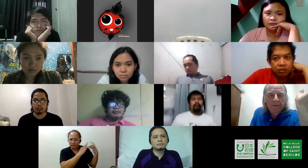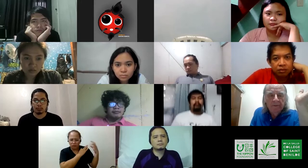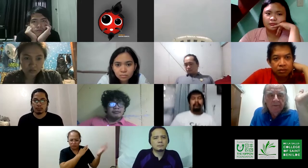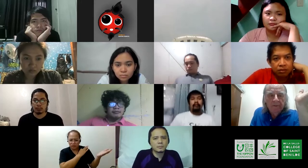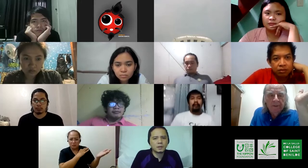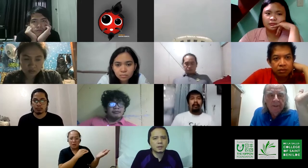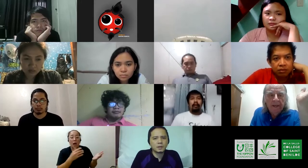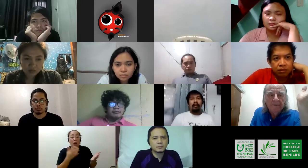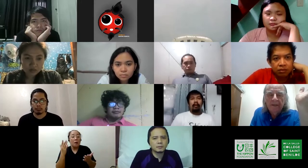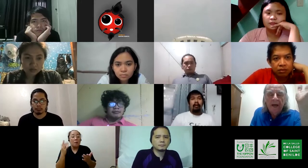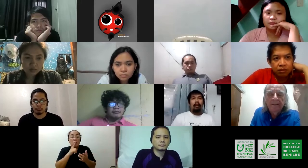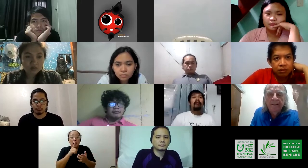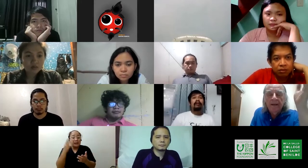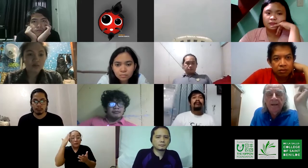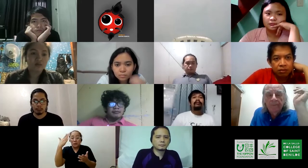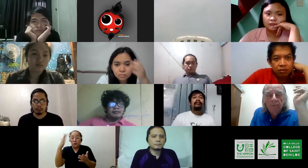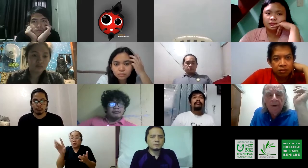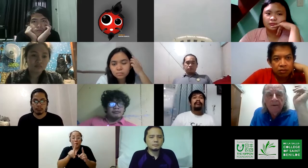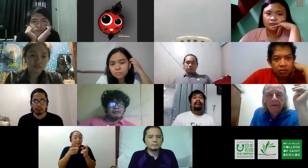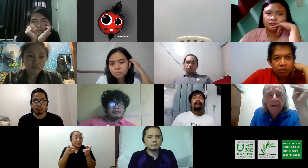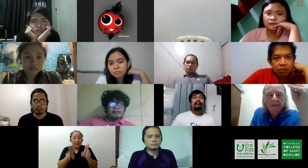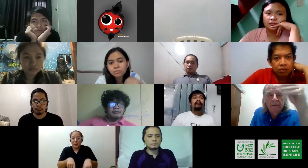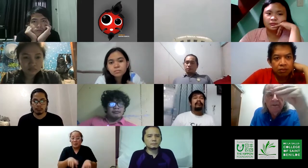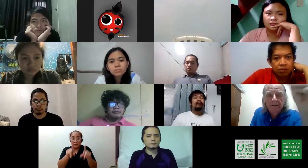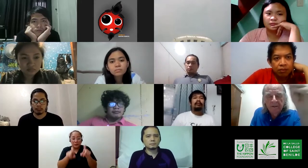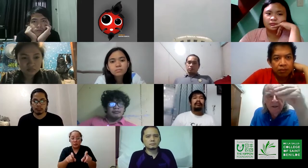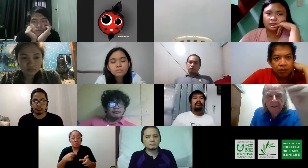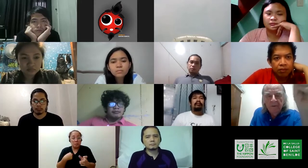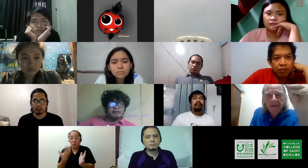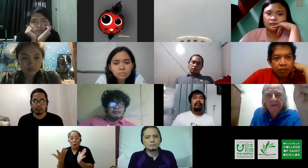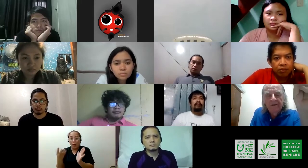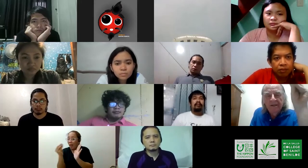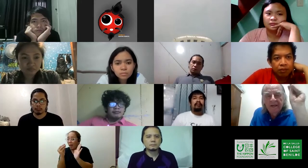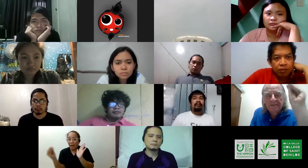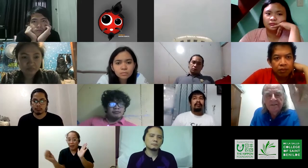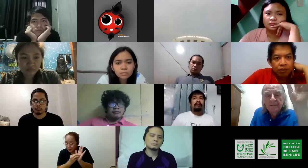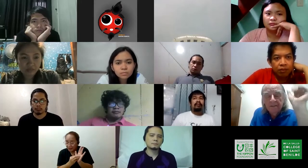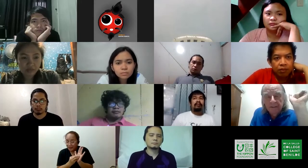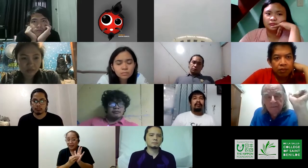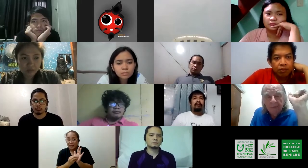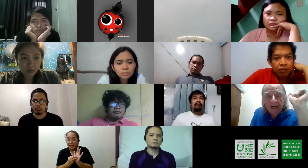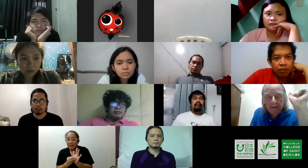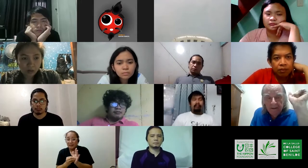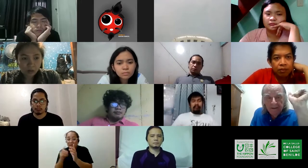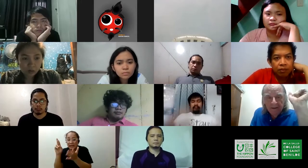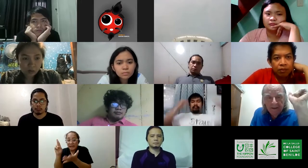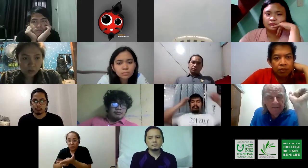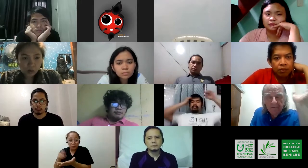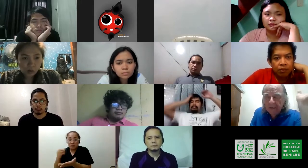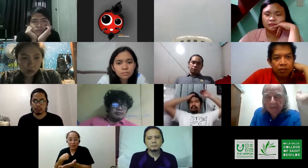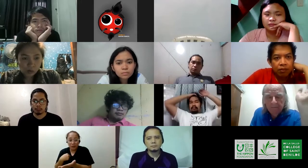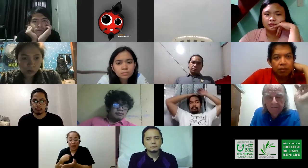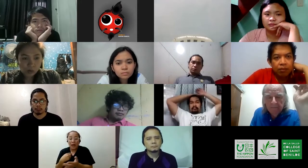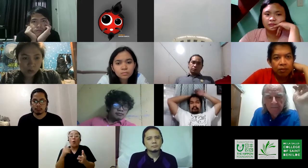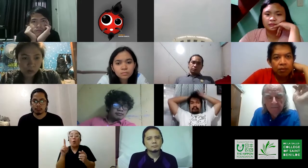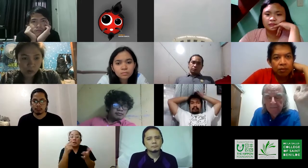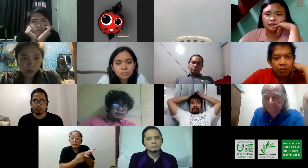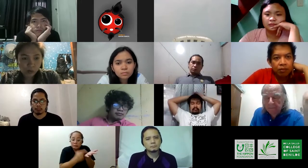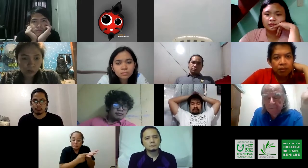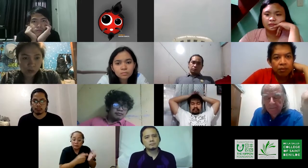to the tests. I did not keep a record. I just graded the tests and sent them back. But